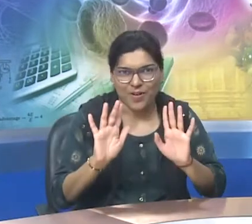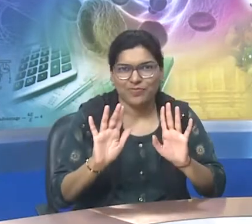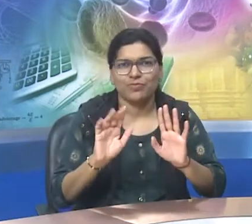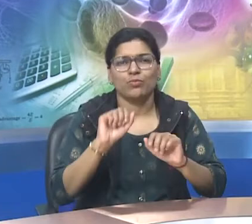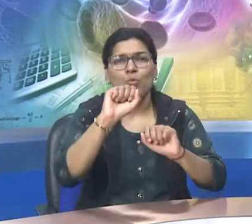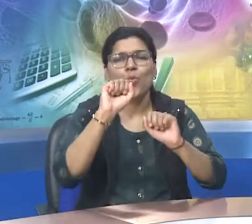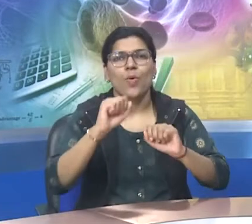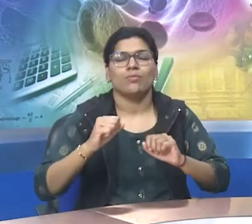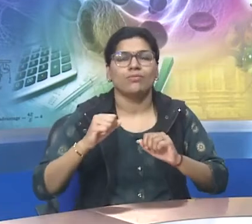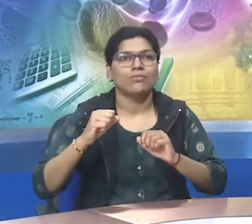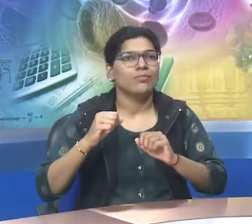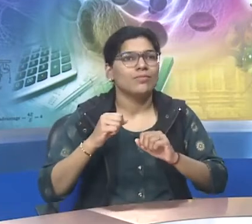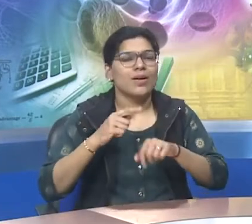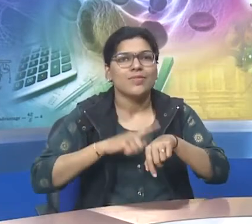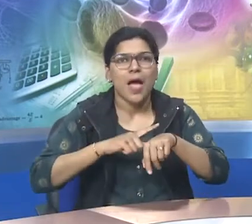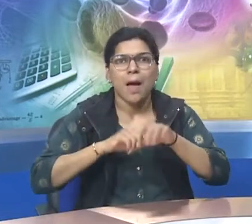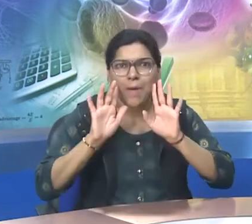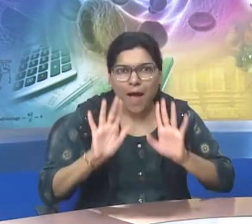Do you have any memory?